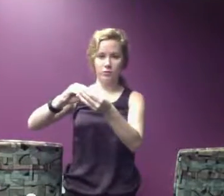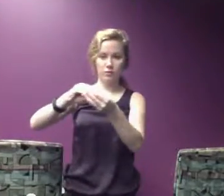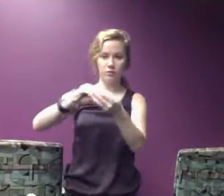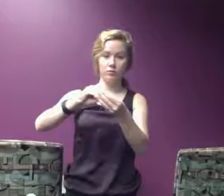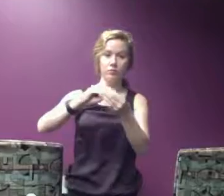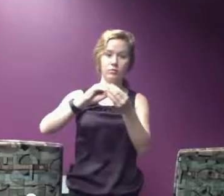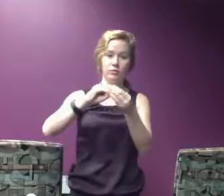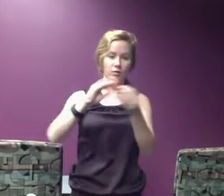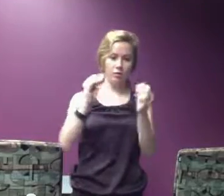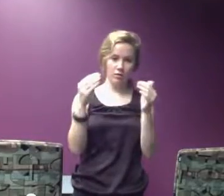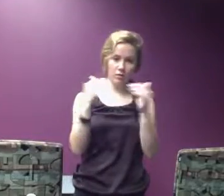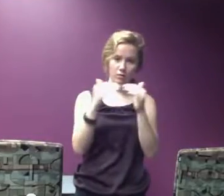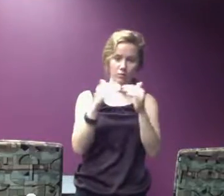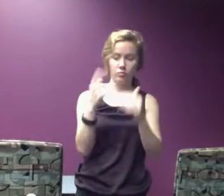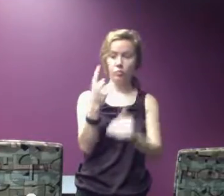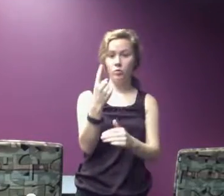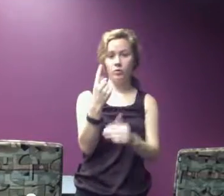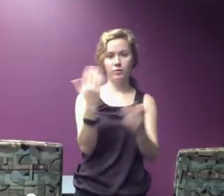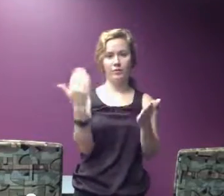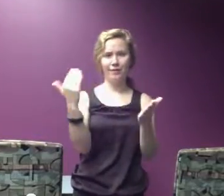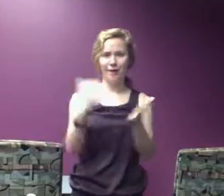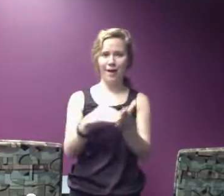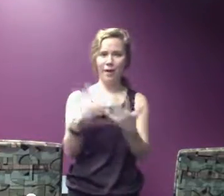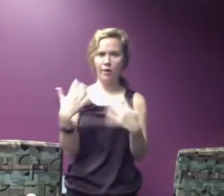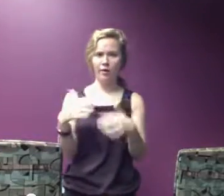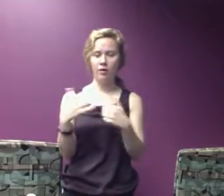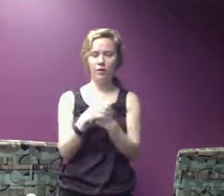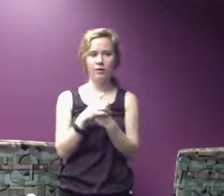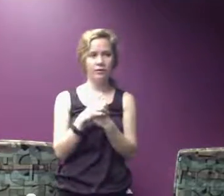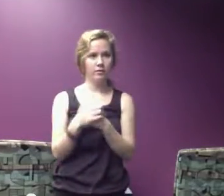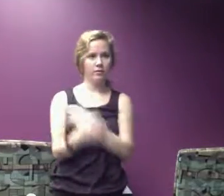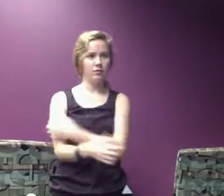So all together, it's going to equal 1. Again, wow.